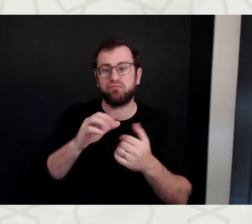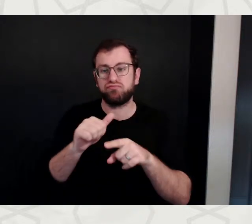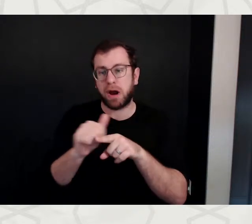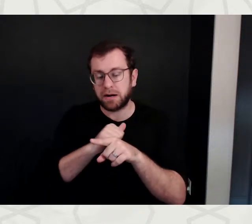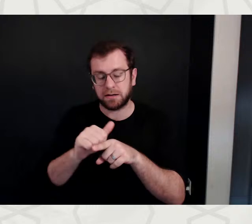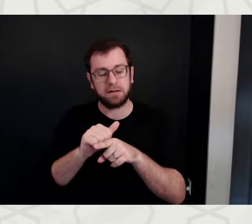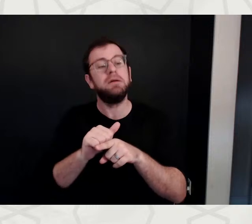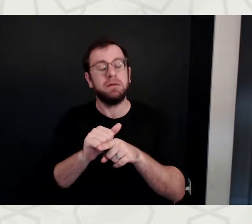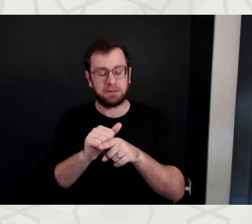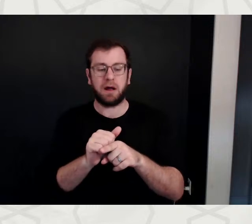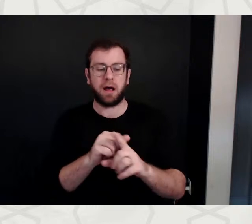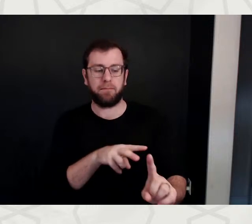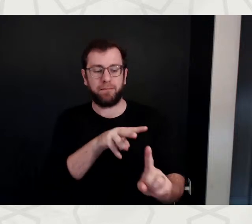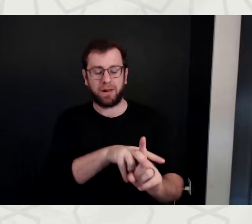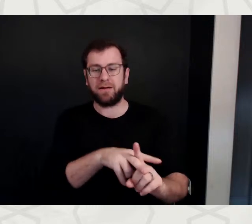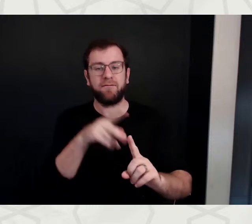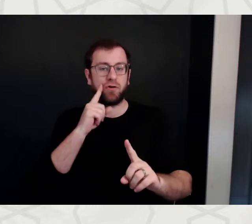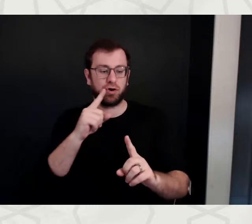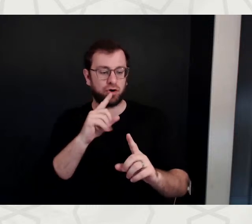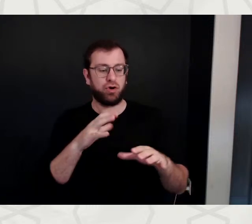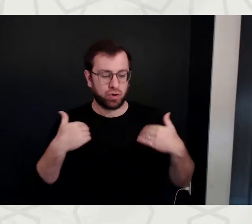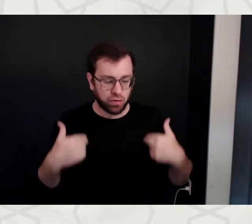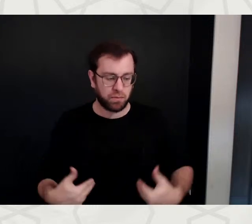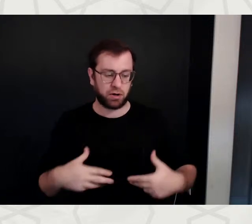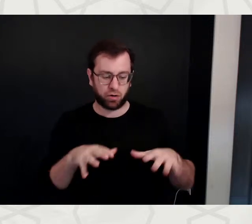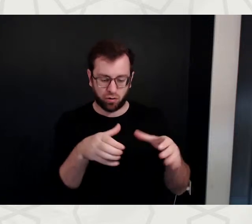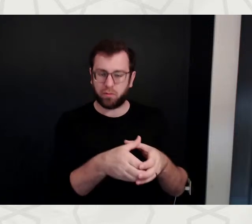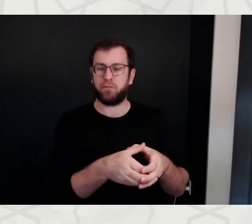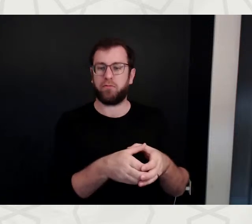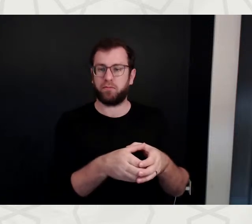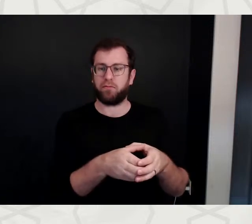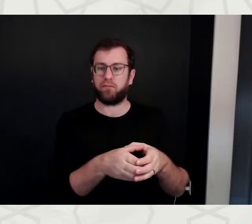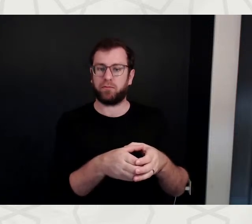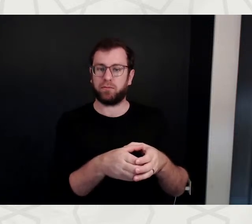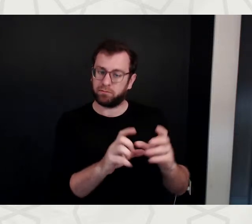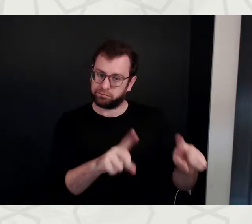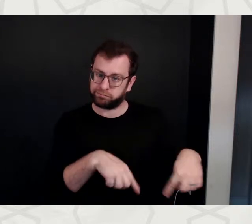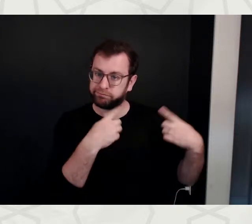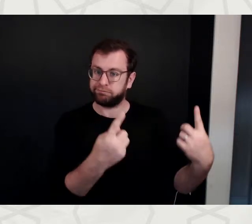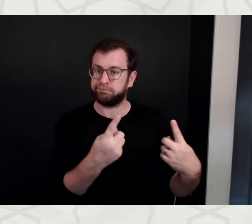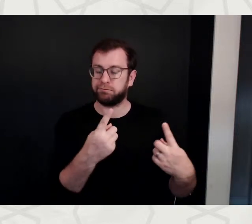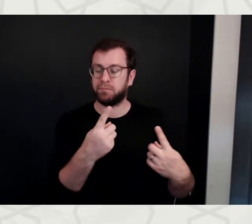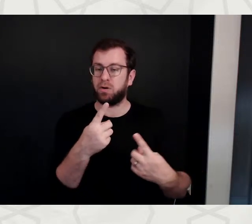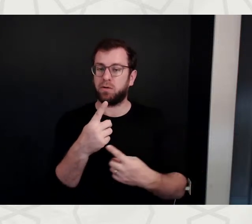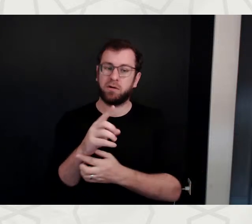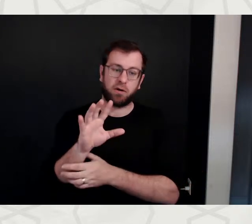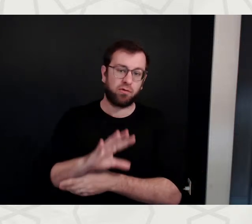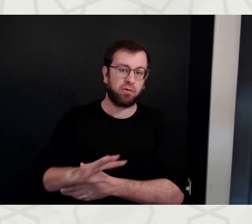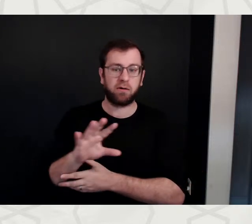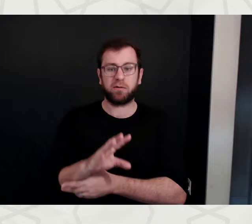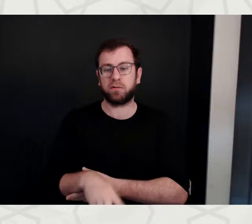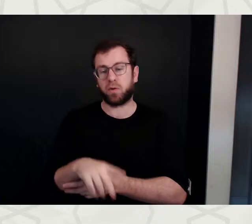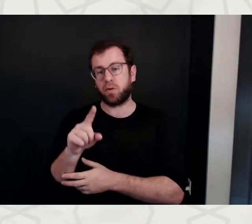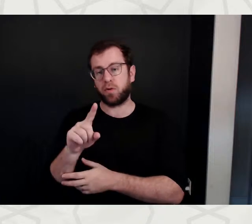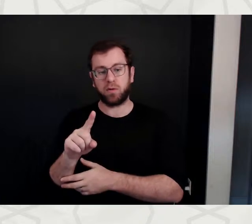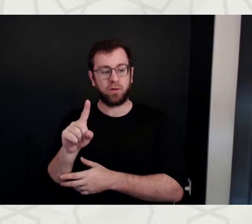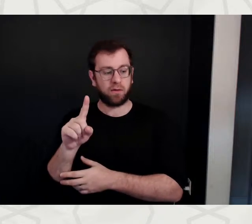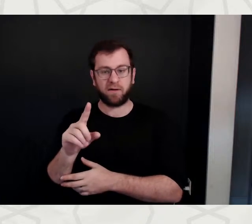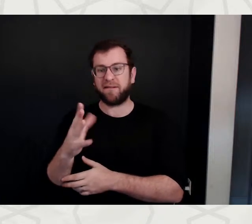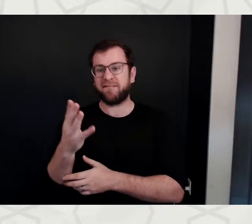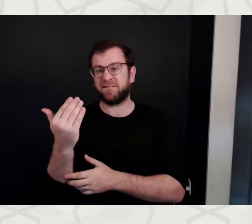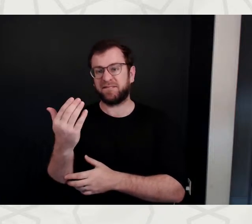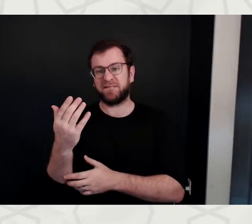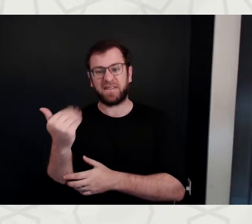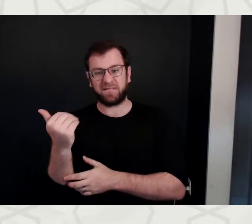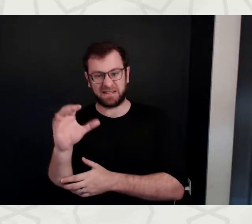to the destruction of a human group since the late 15th century, especially